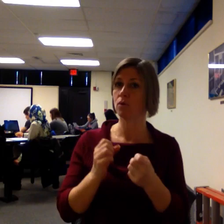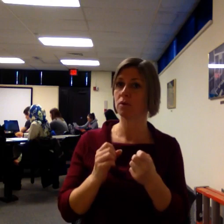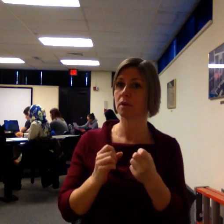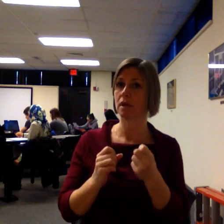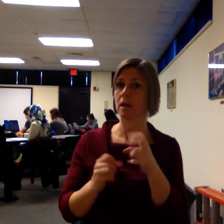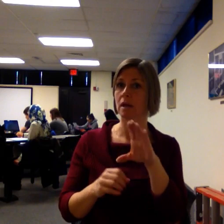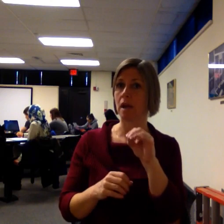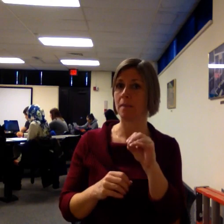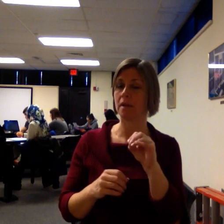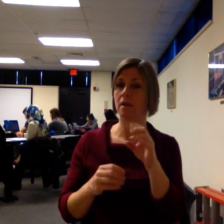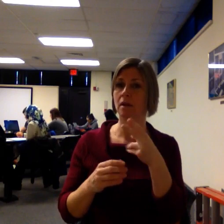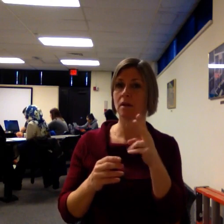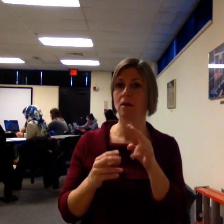sales. It's the same.